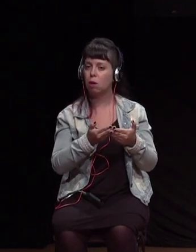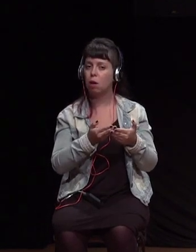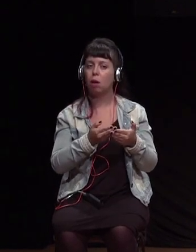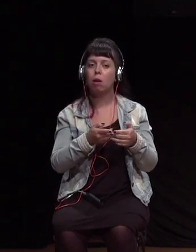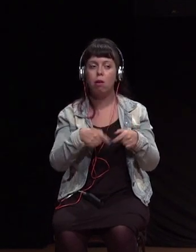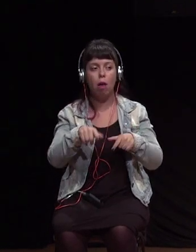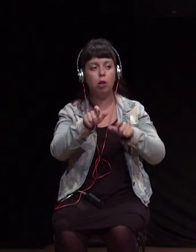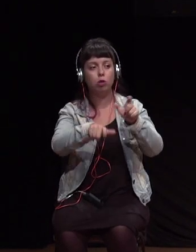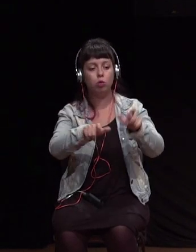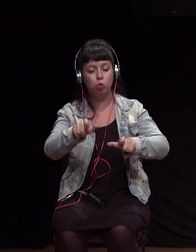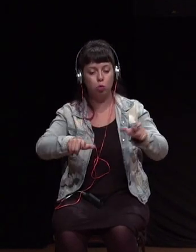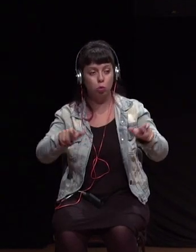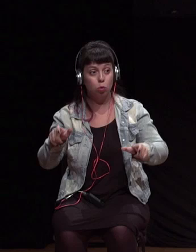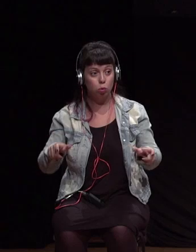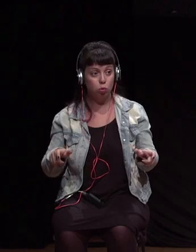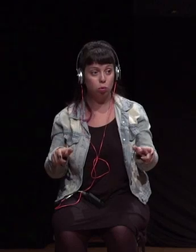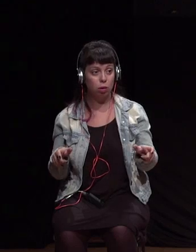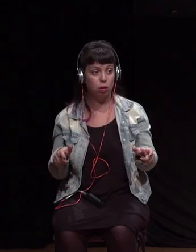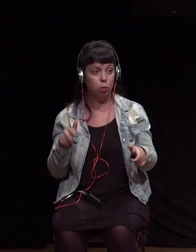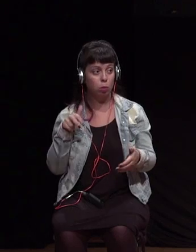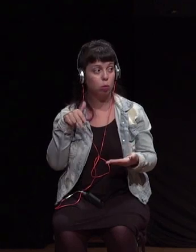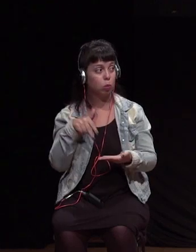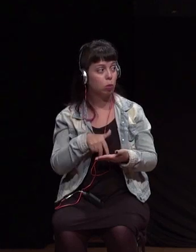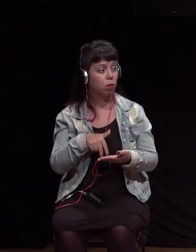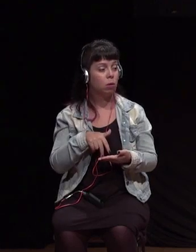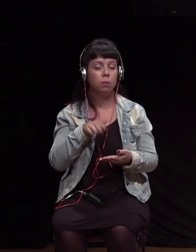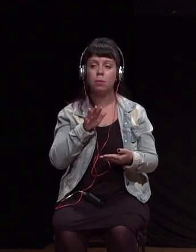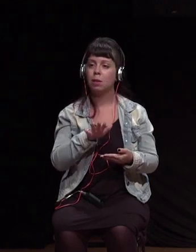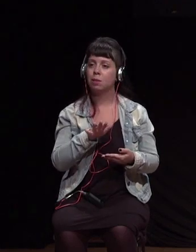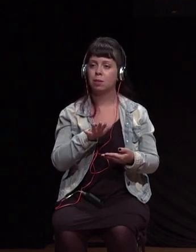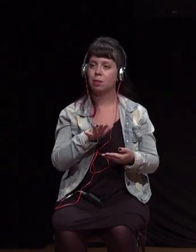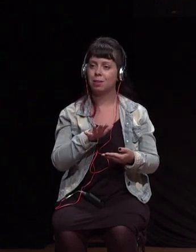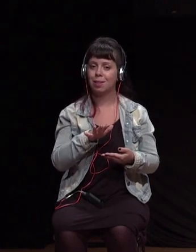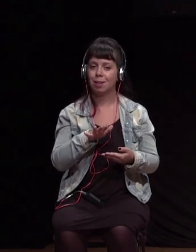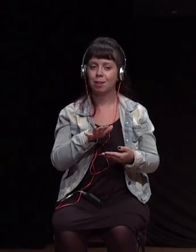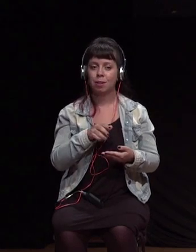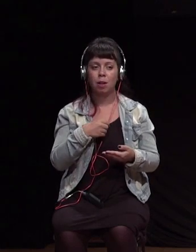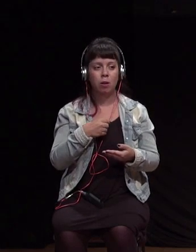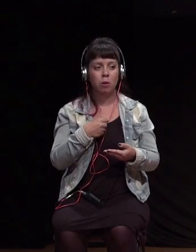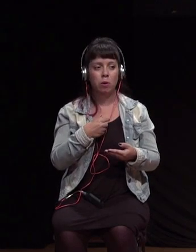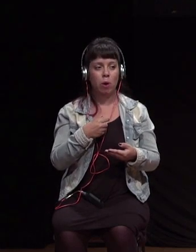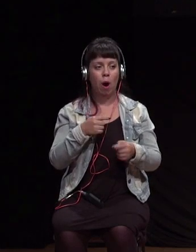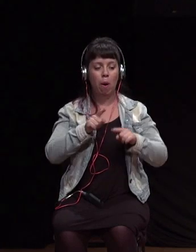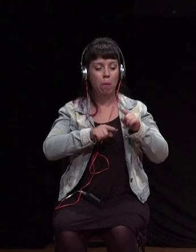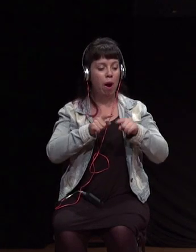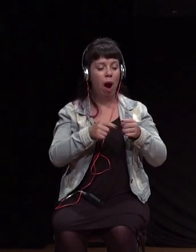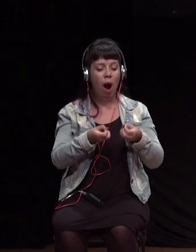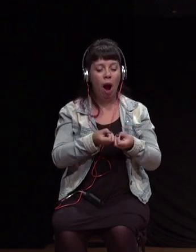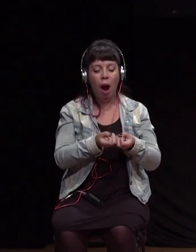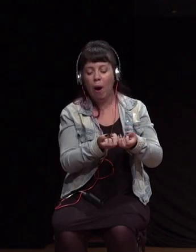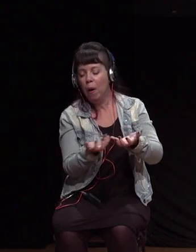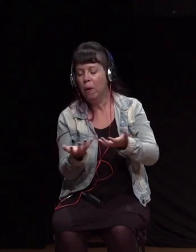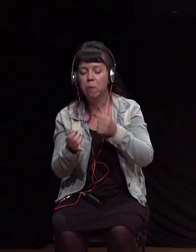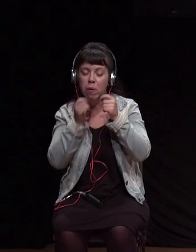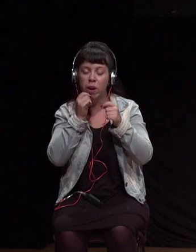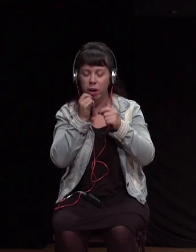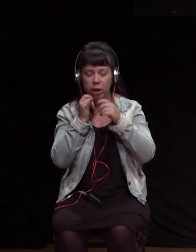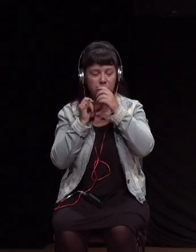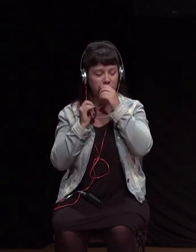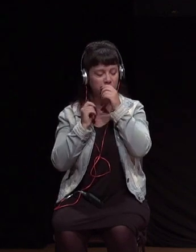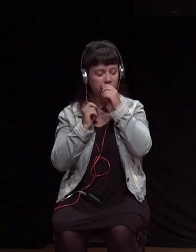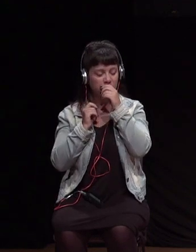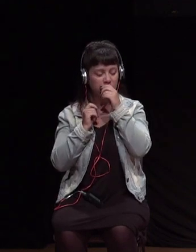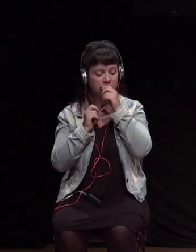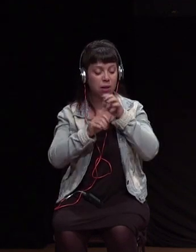panopticon, we weren't actually redistributing those belongings back to their communities. We weren't deaccessioning them from the